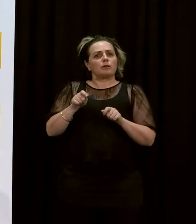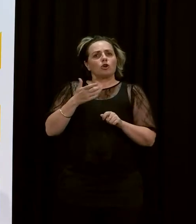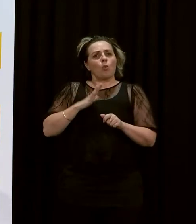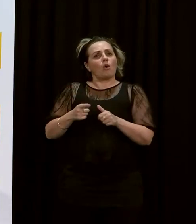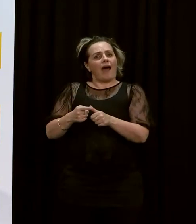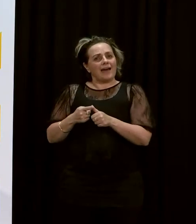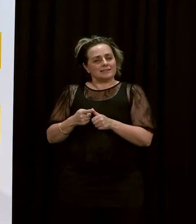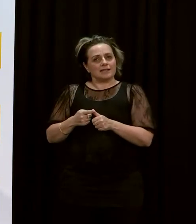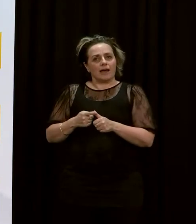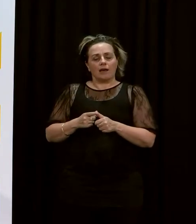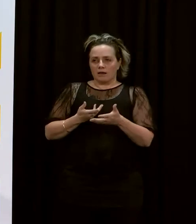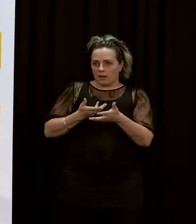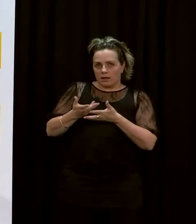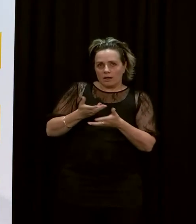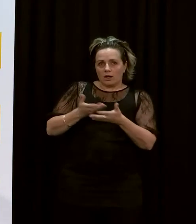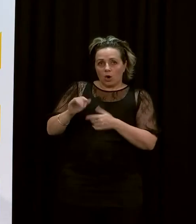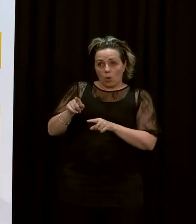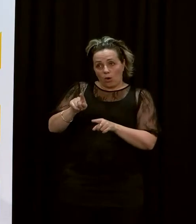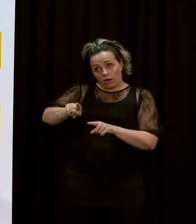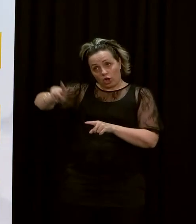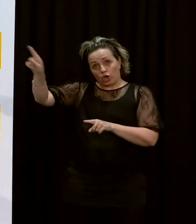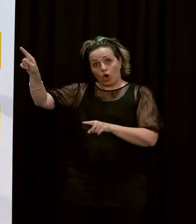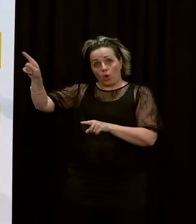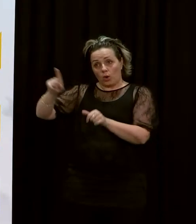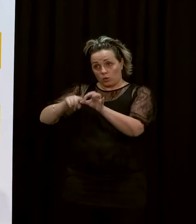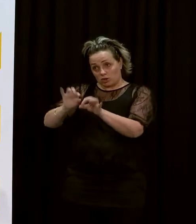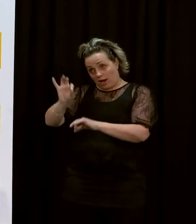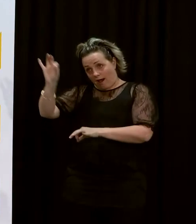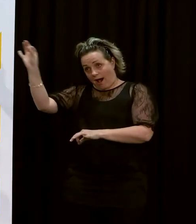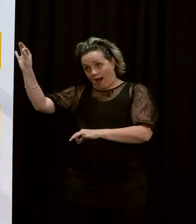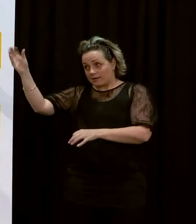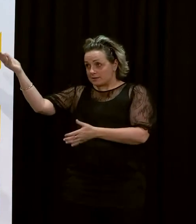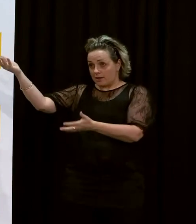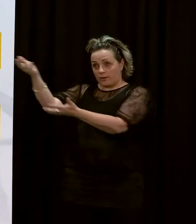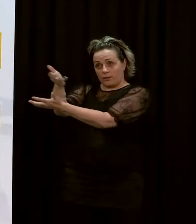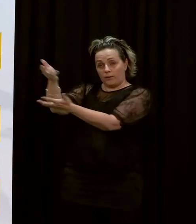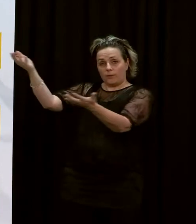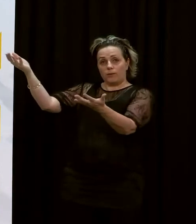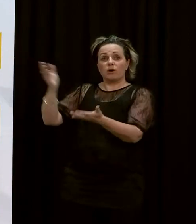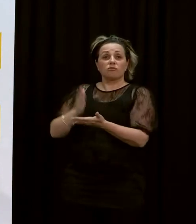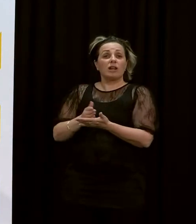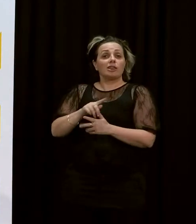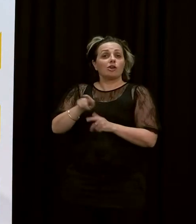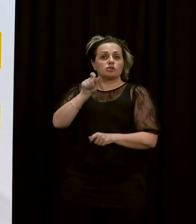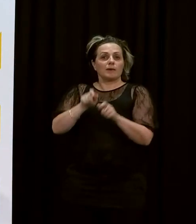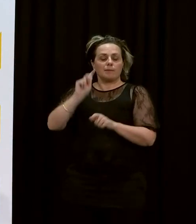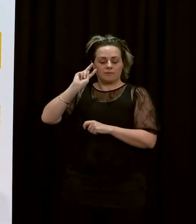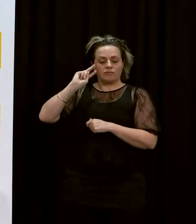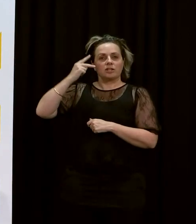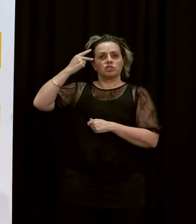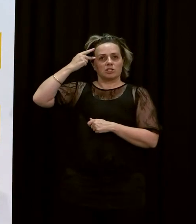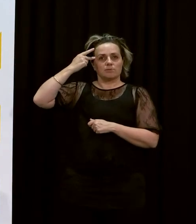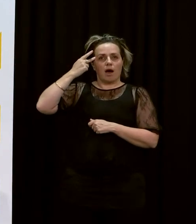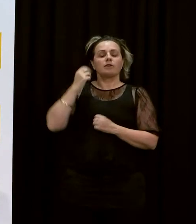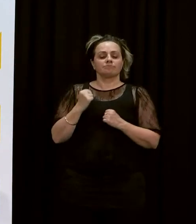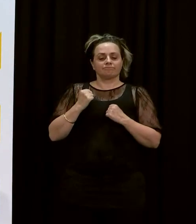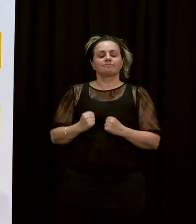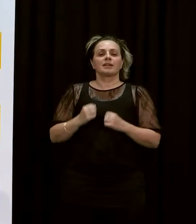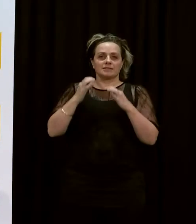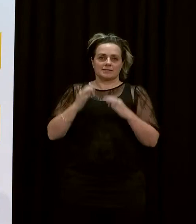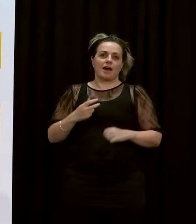have a conversation or connect them to someone who can answer those questions, that actually they will make that decision for themselves and their